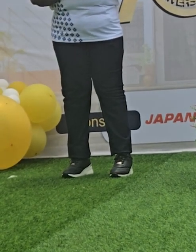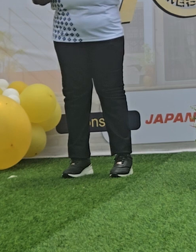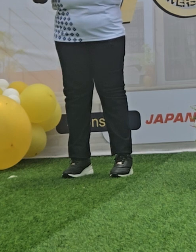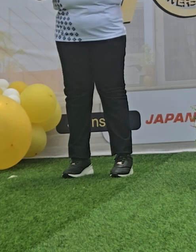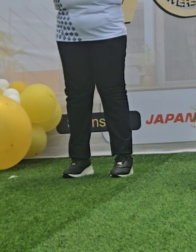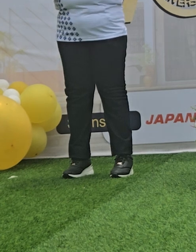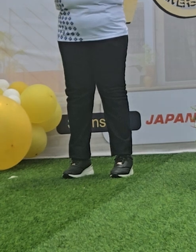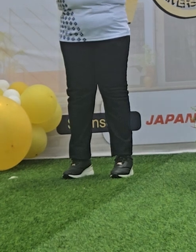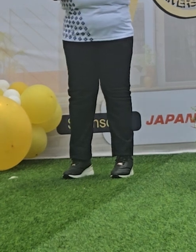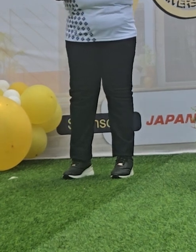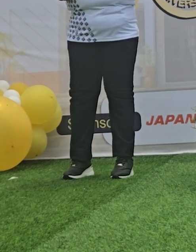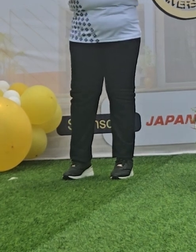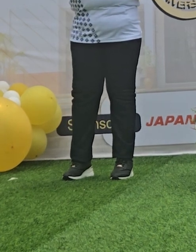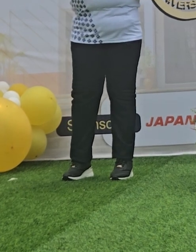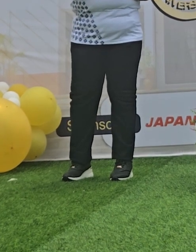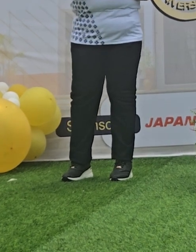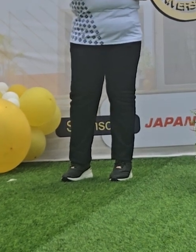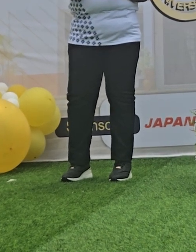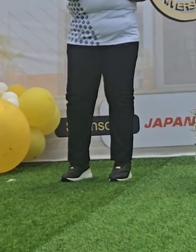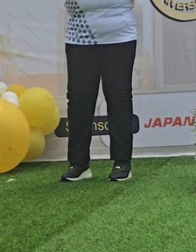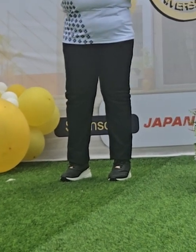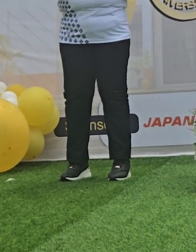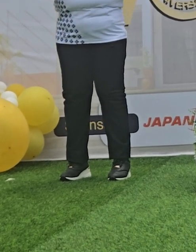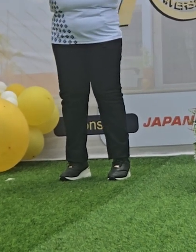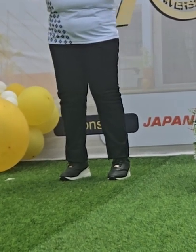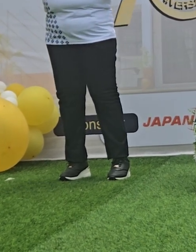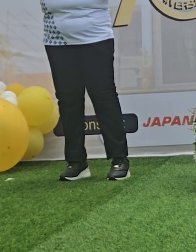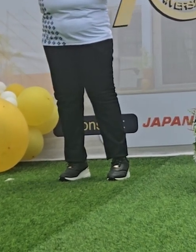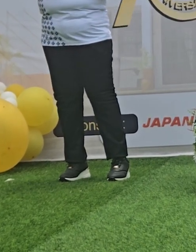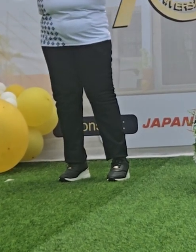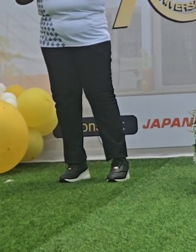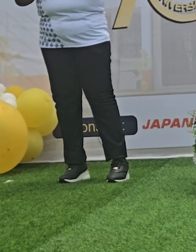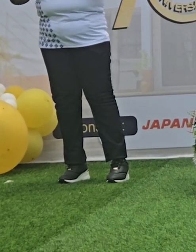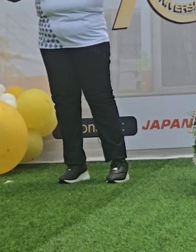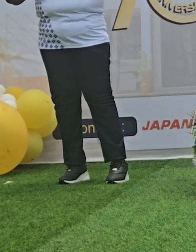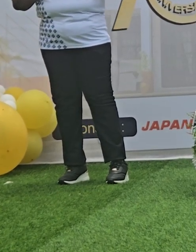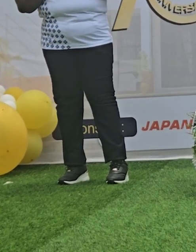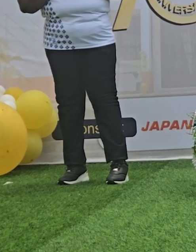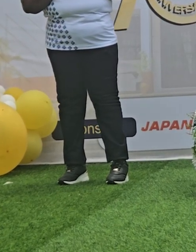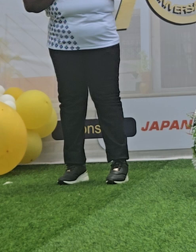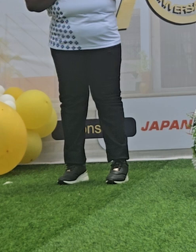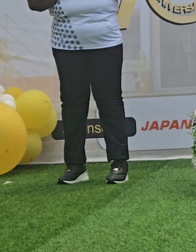period 1985 to 2000.